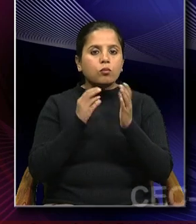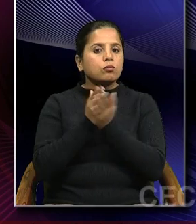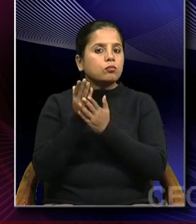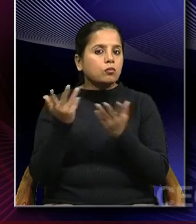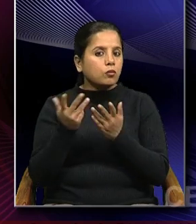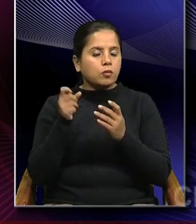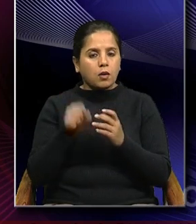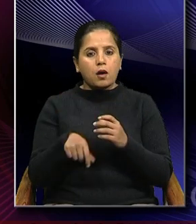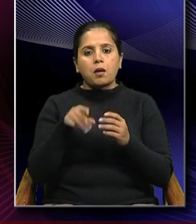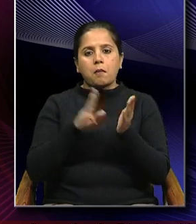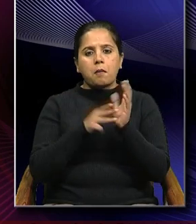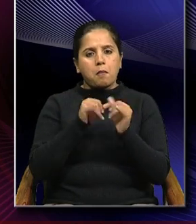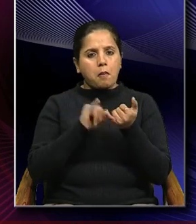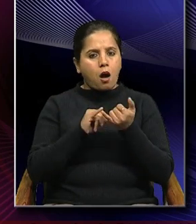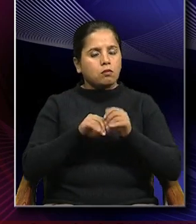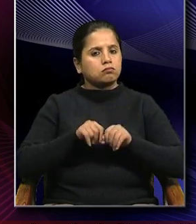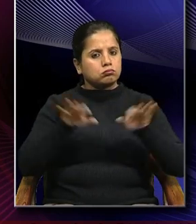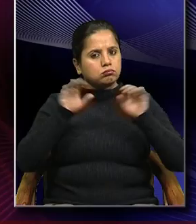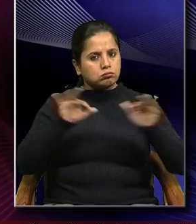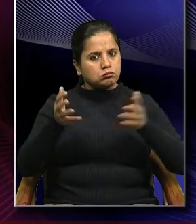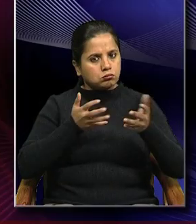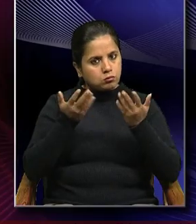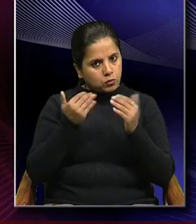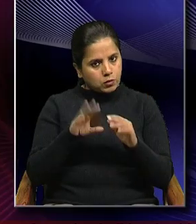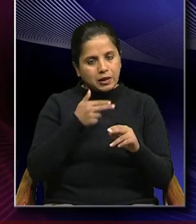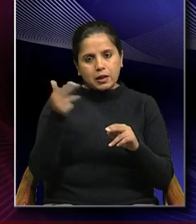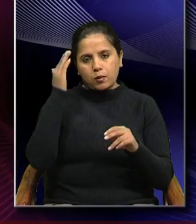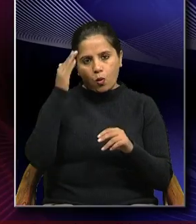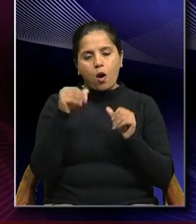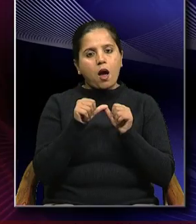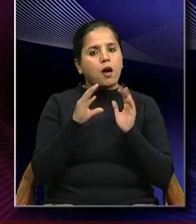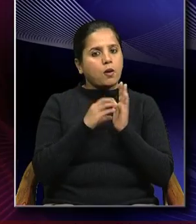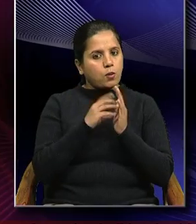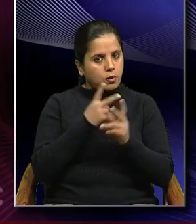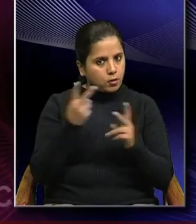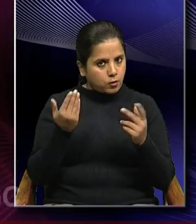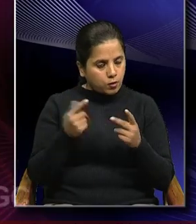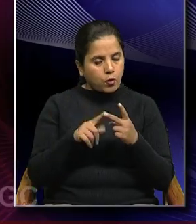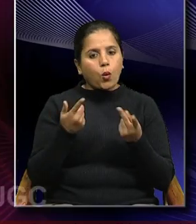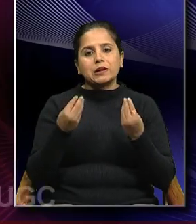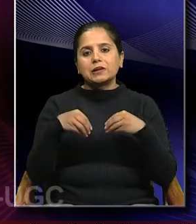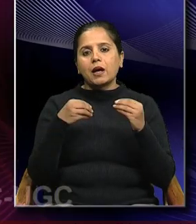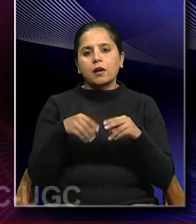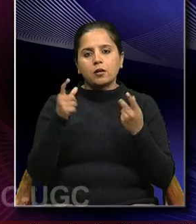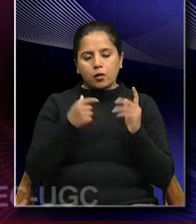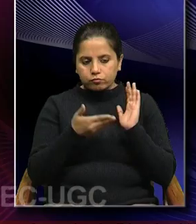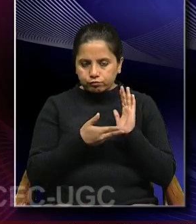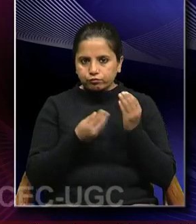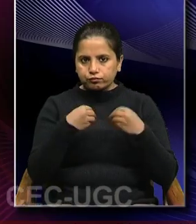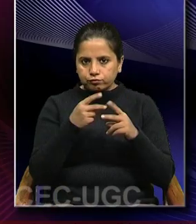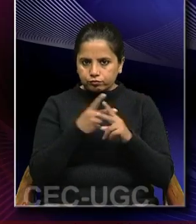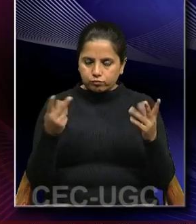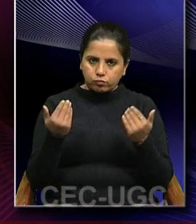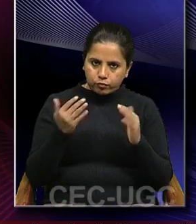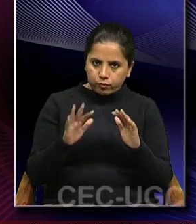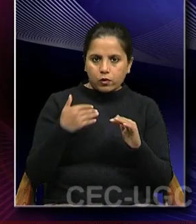be a mass marketing campaign, and we know it by the name of advertising. It can be a sales promotion campaign where we are